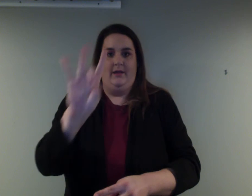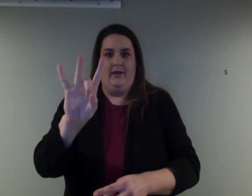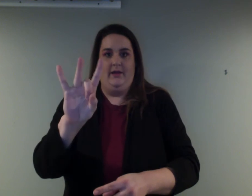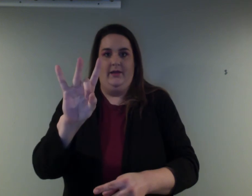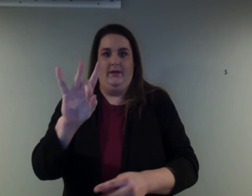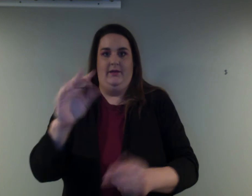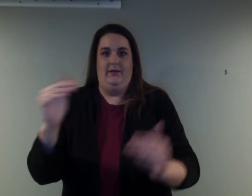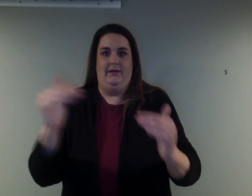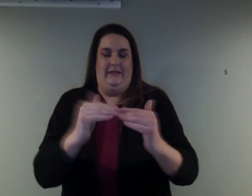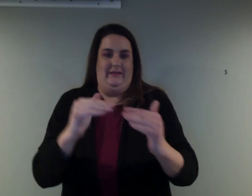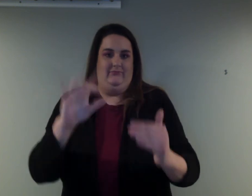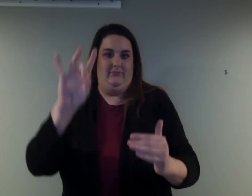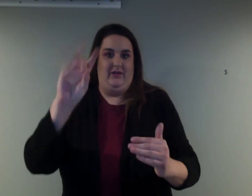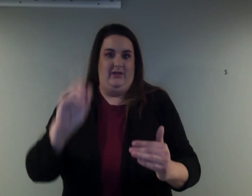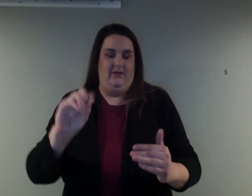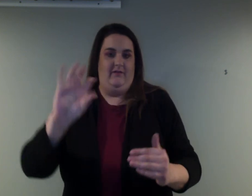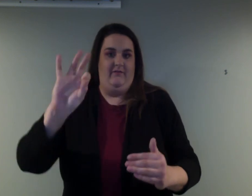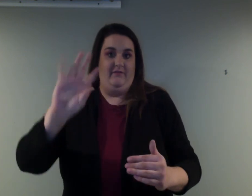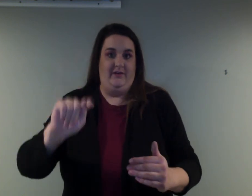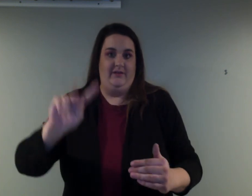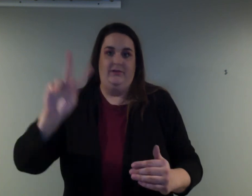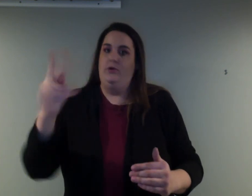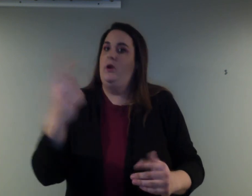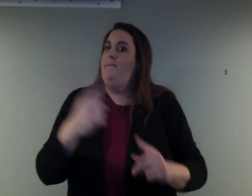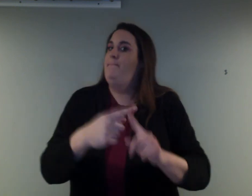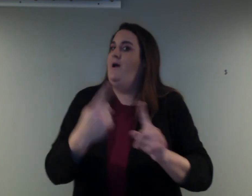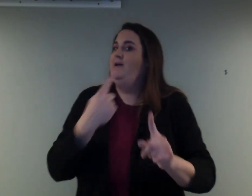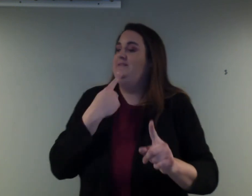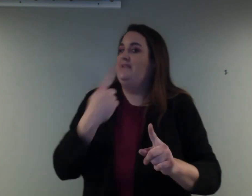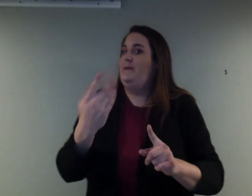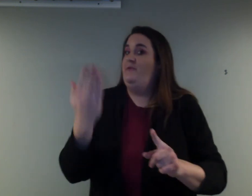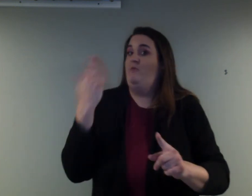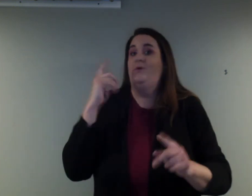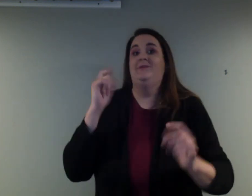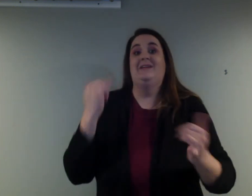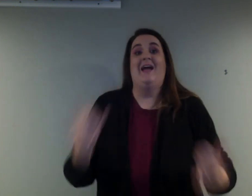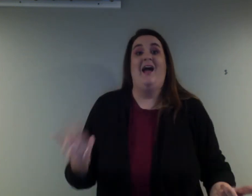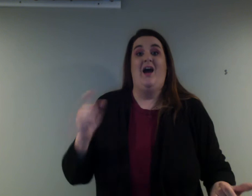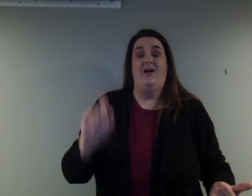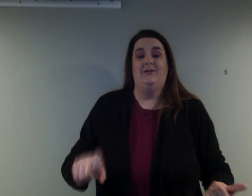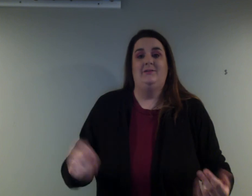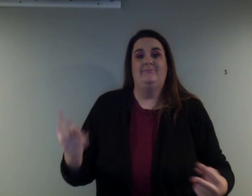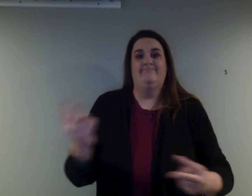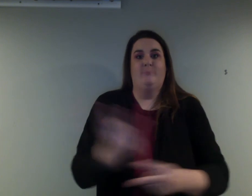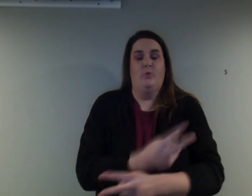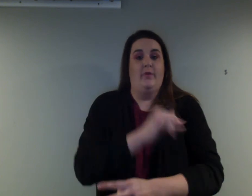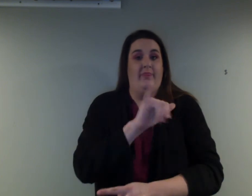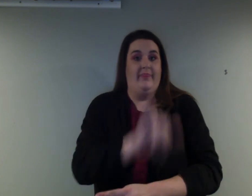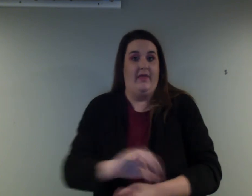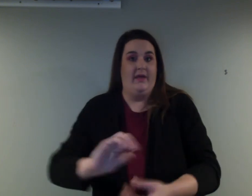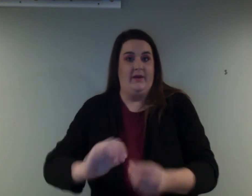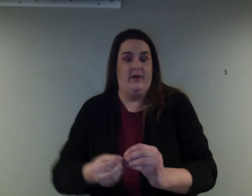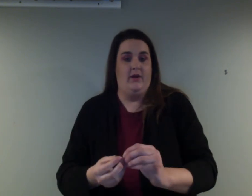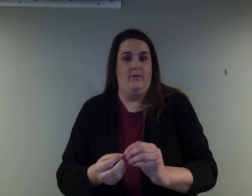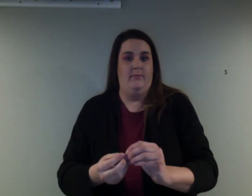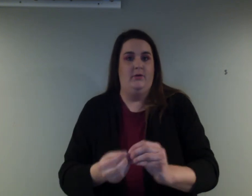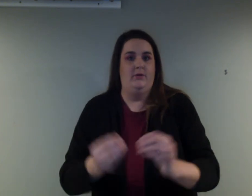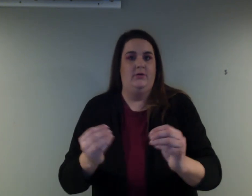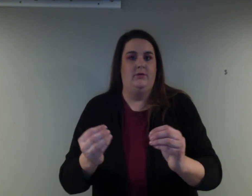I said before, we now need to multiply this number to get the 71 total amount